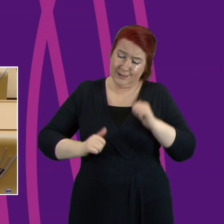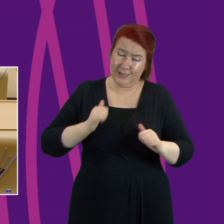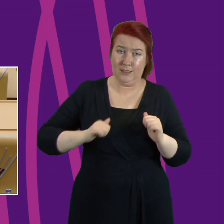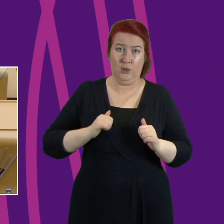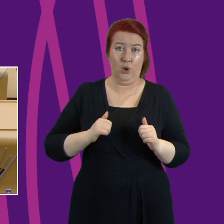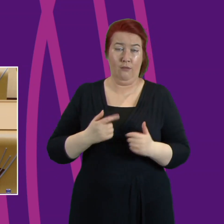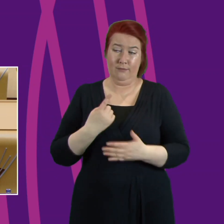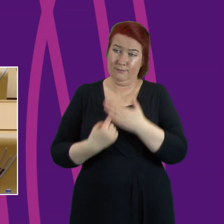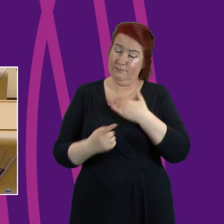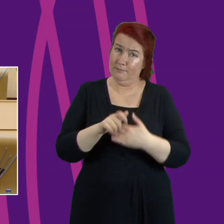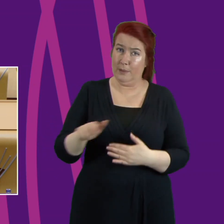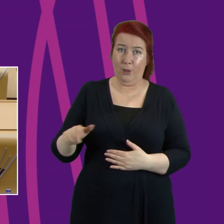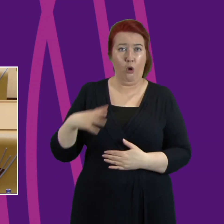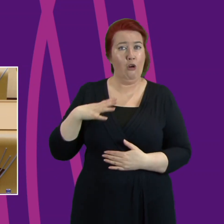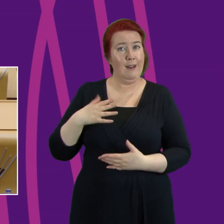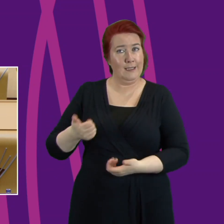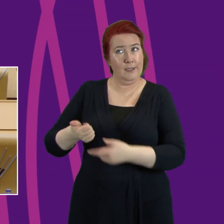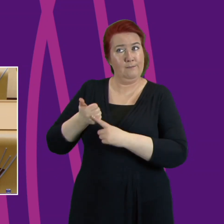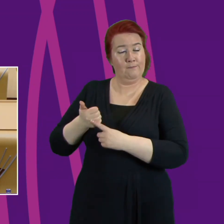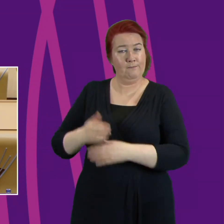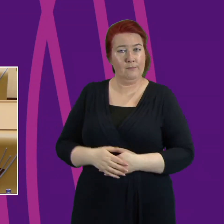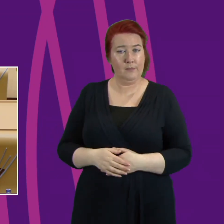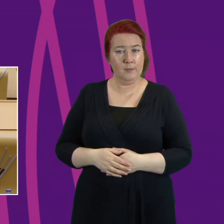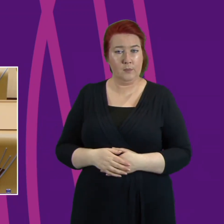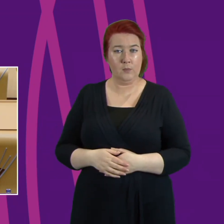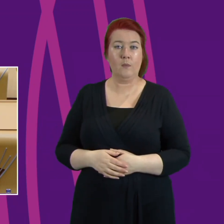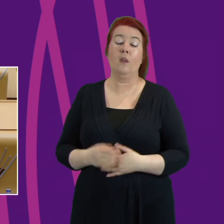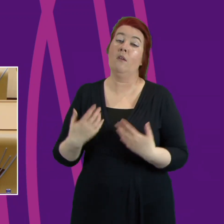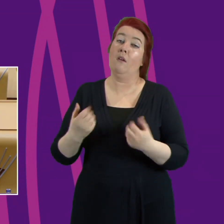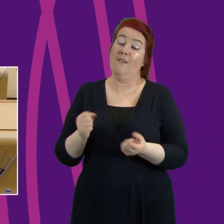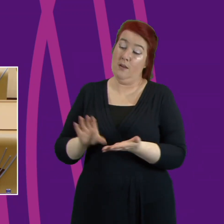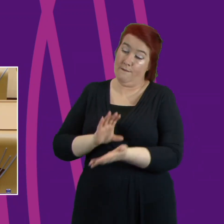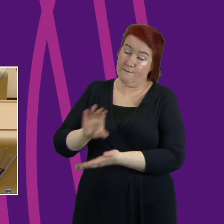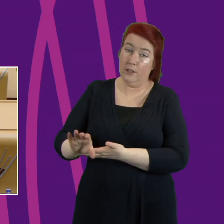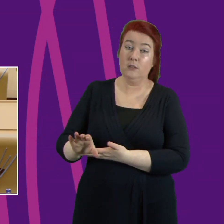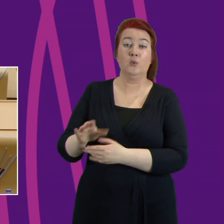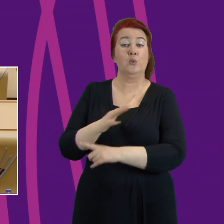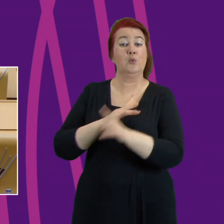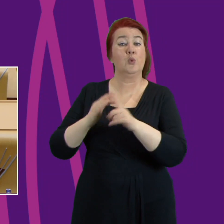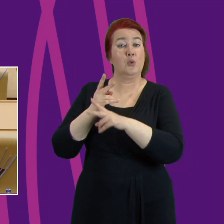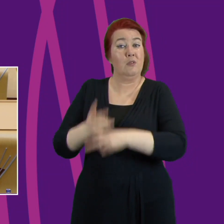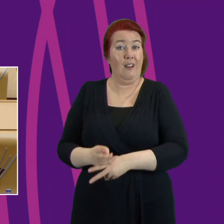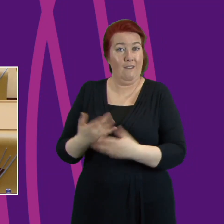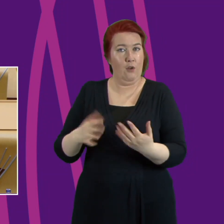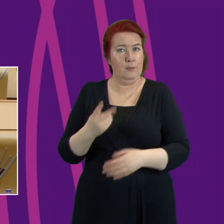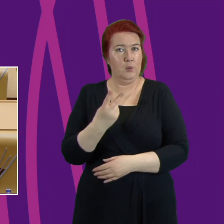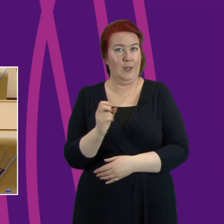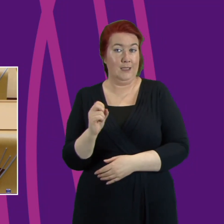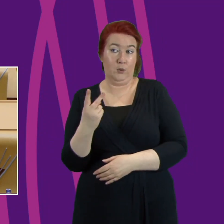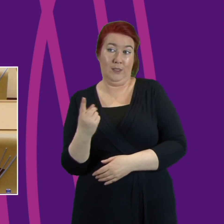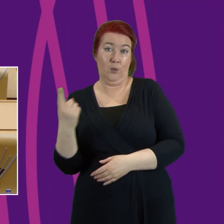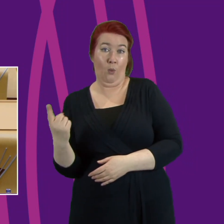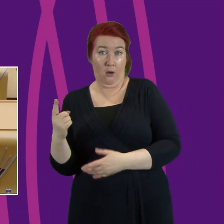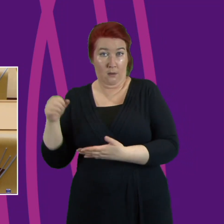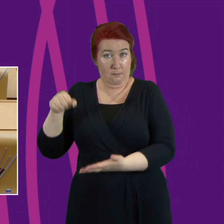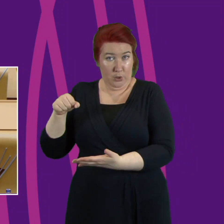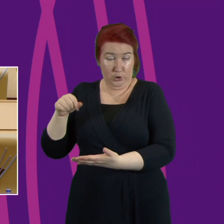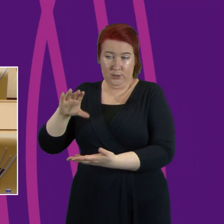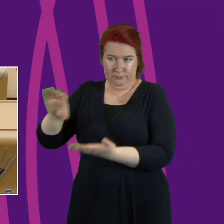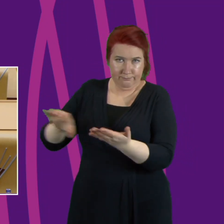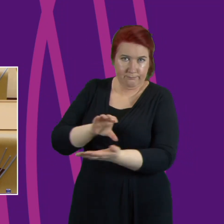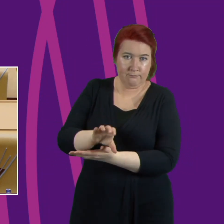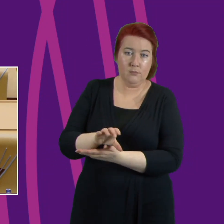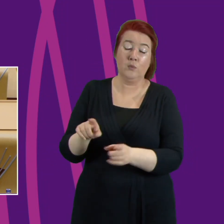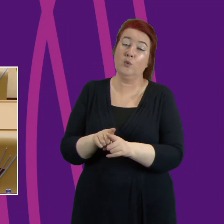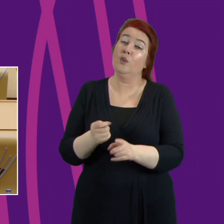that support. In addition to the funding directed towards social care from the 2021 budget, I reached agreement some